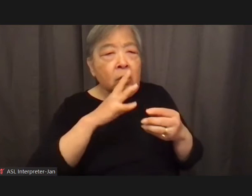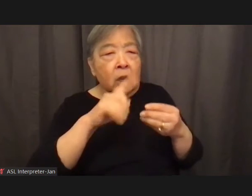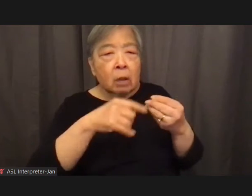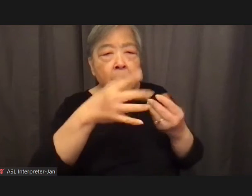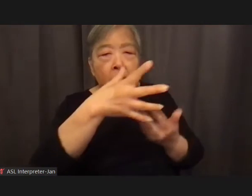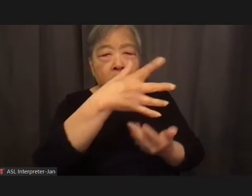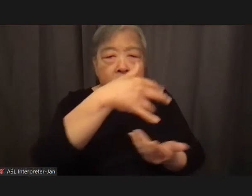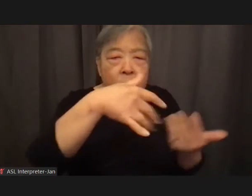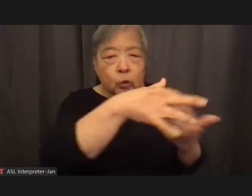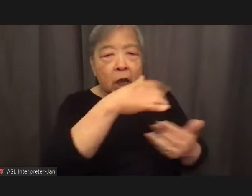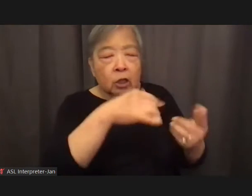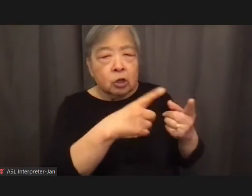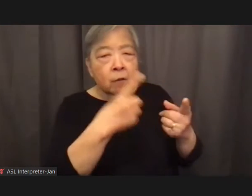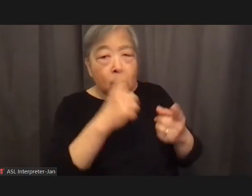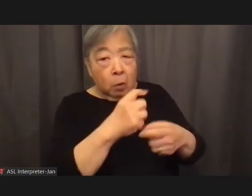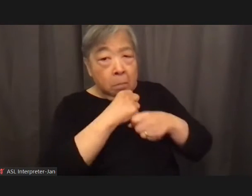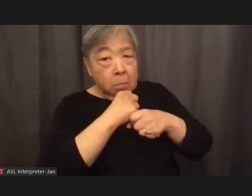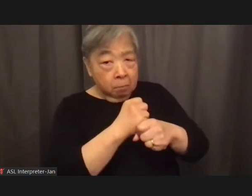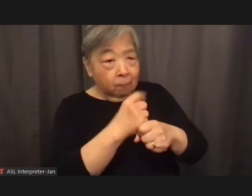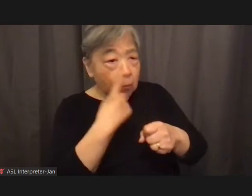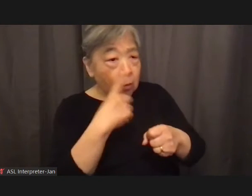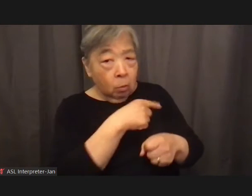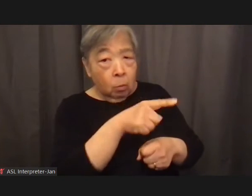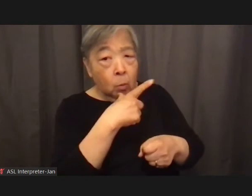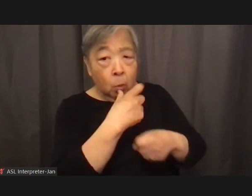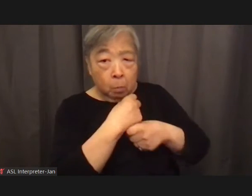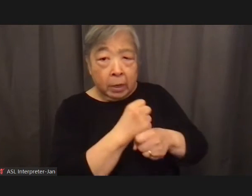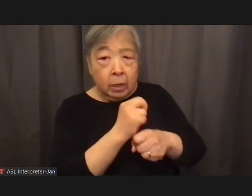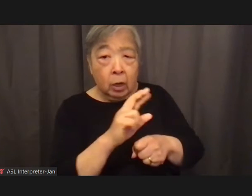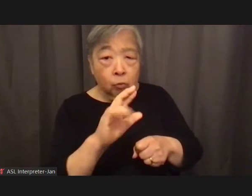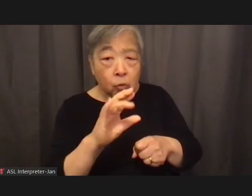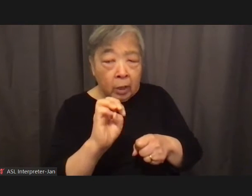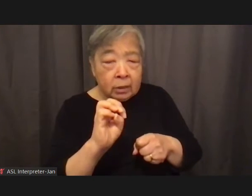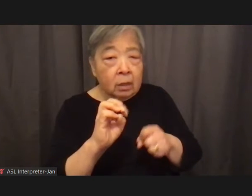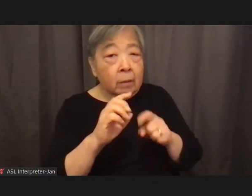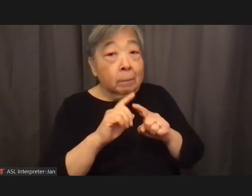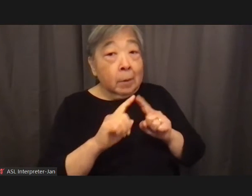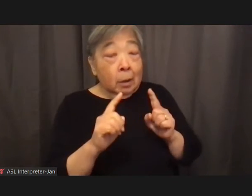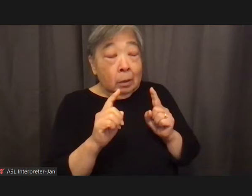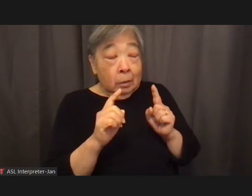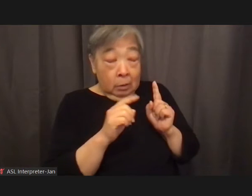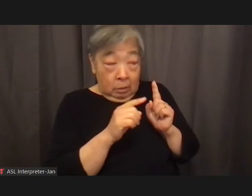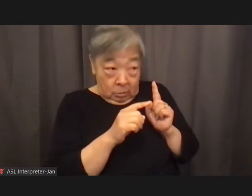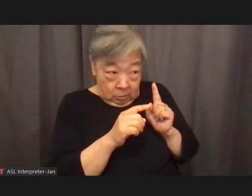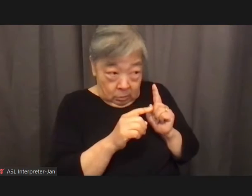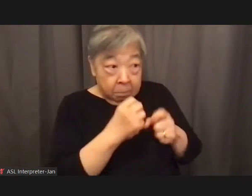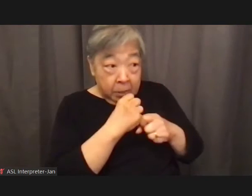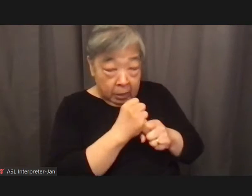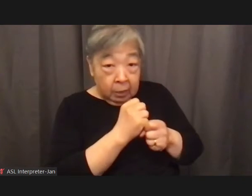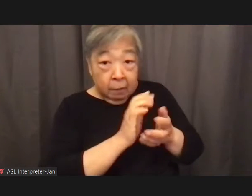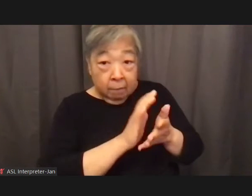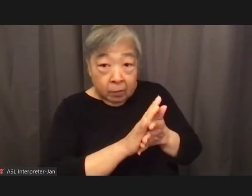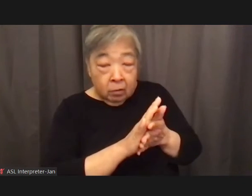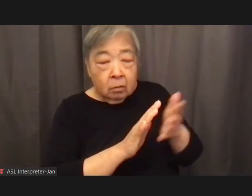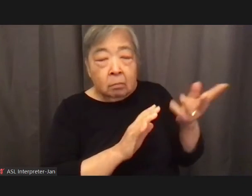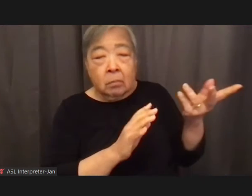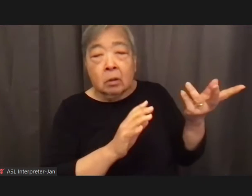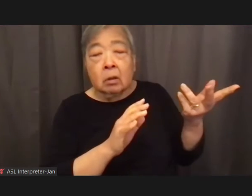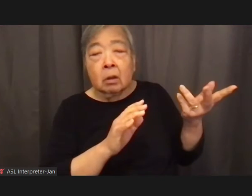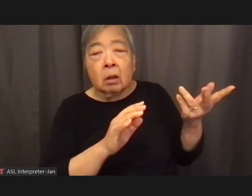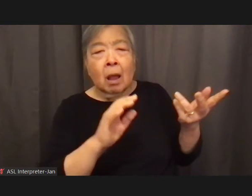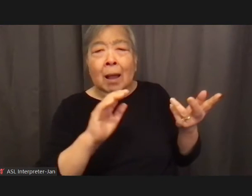rice making. Now, when we got to the field with Alfred, the monsoon failed and there